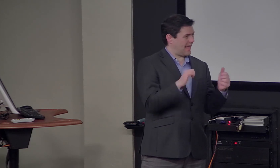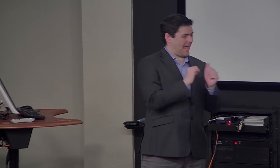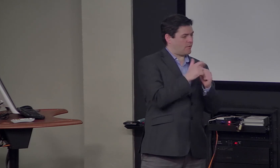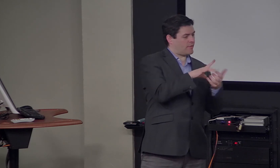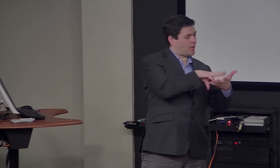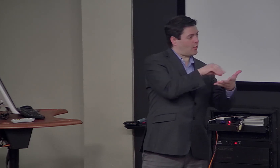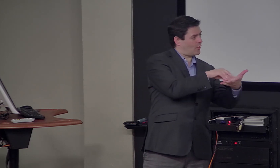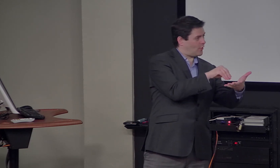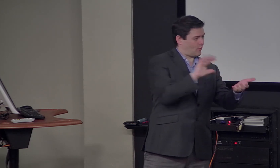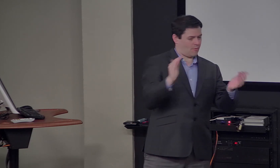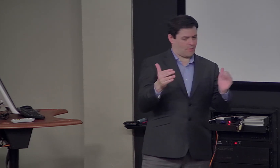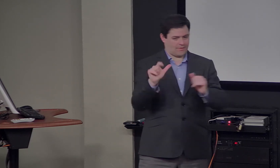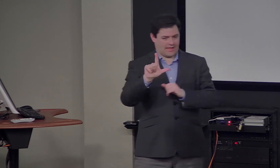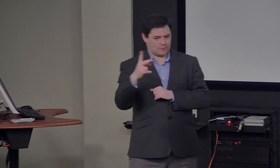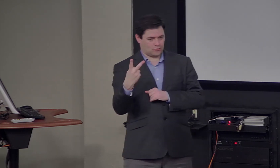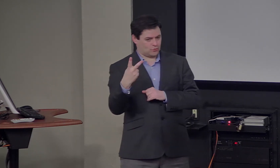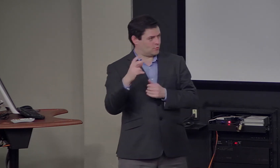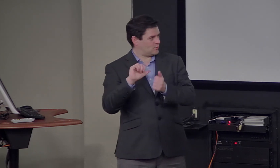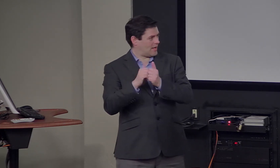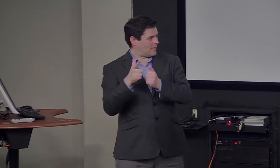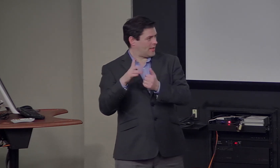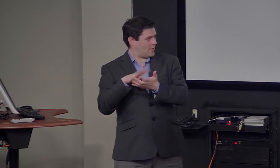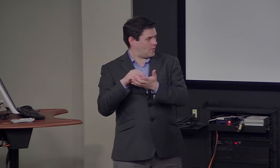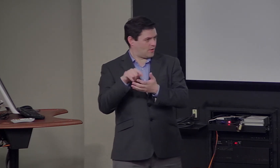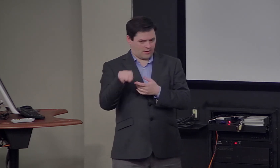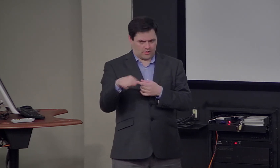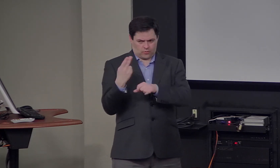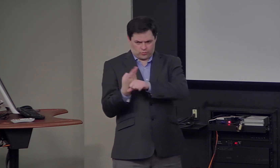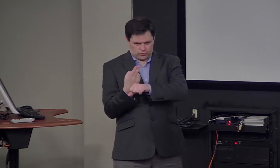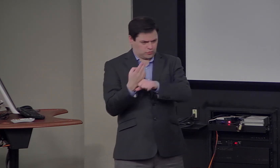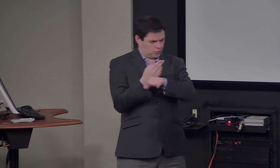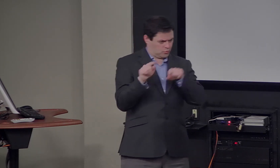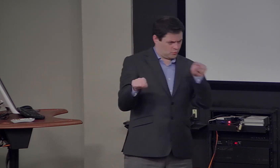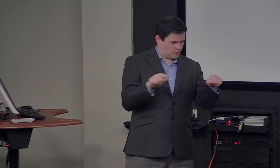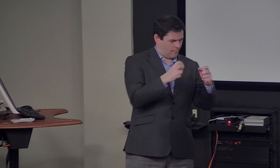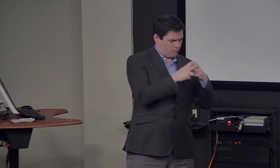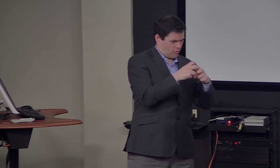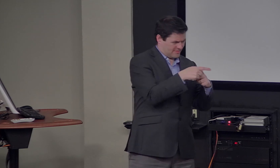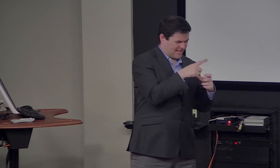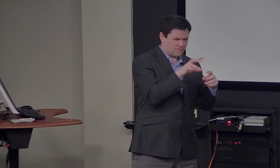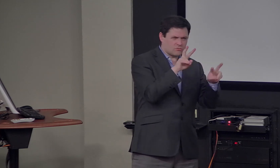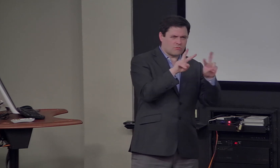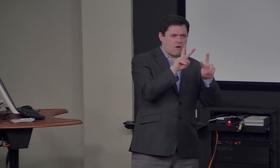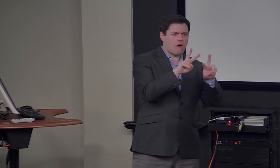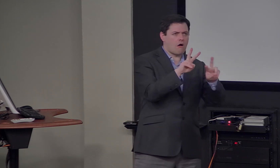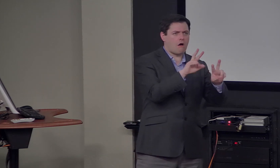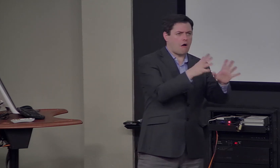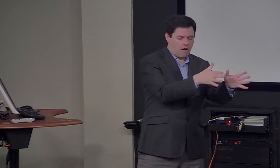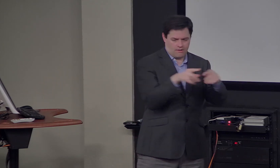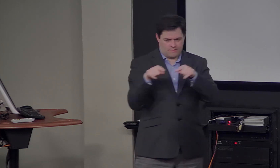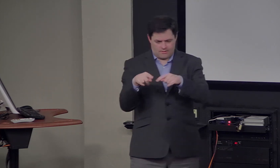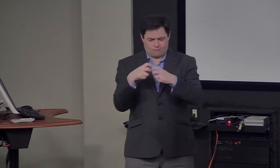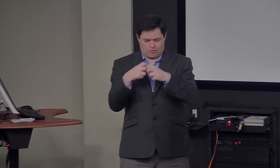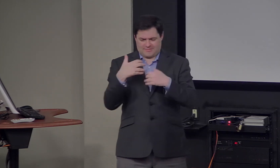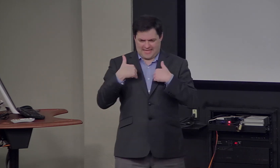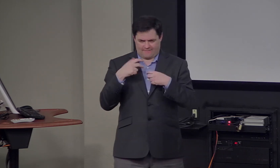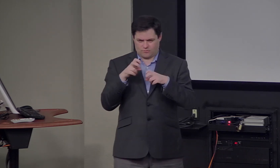scientific part of it. It's interesting for us to look at people who grew up using sign language versus L2 users of sign language, and how it is they perceive